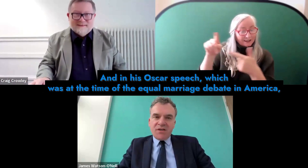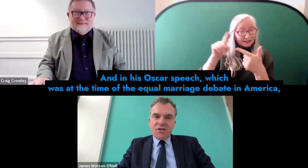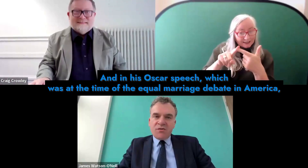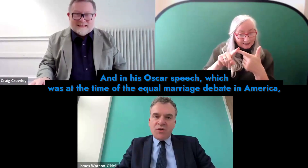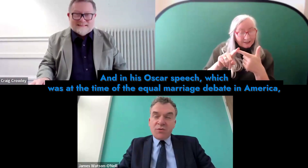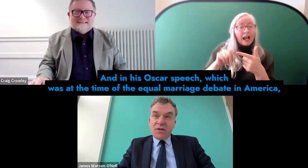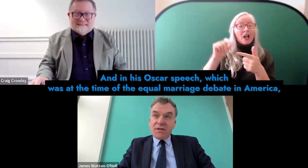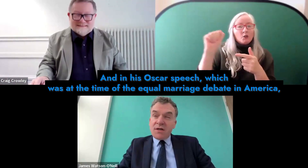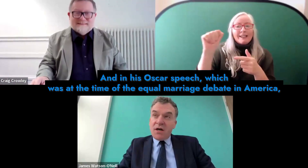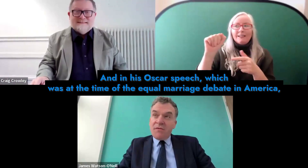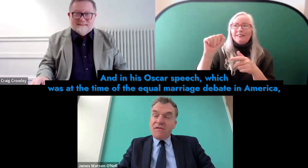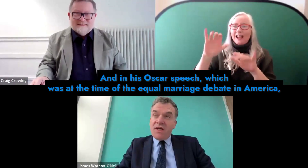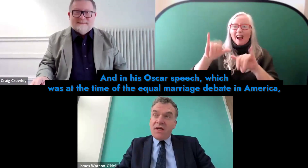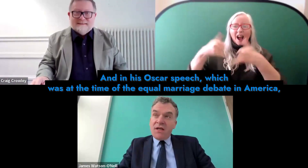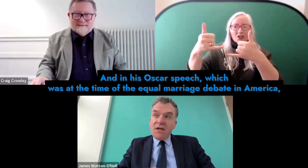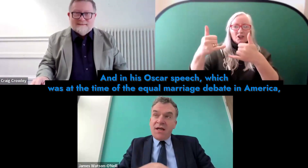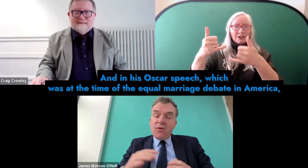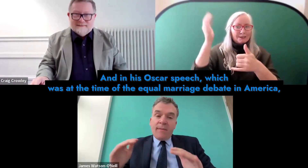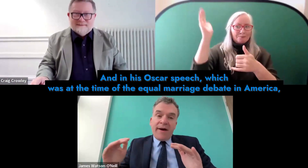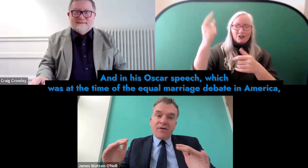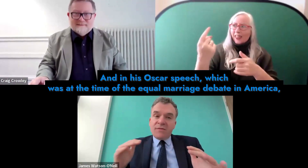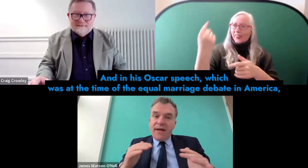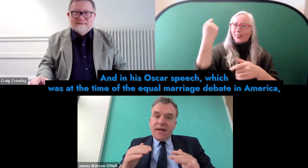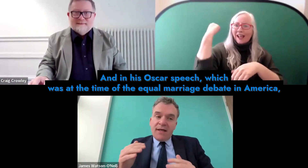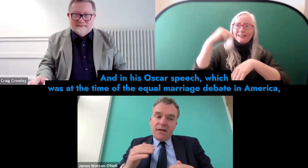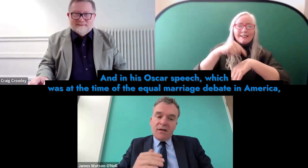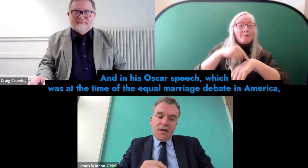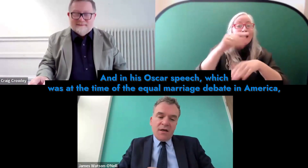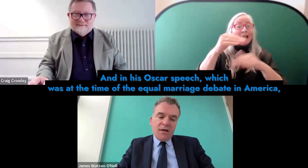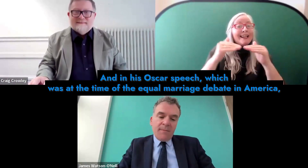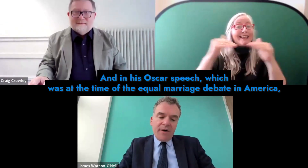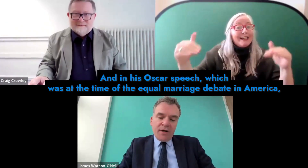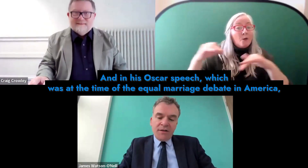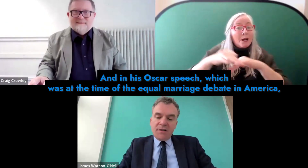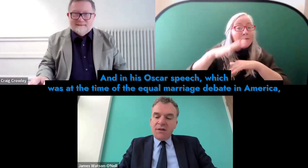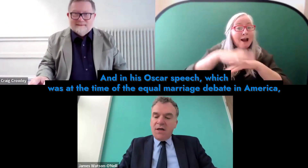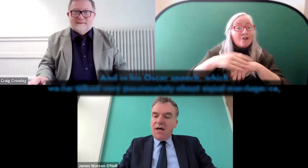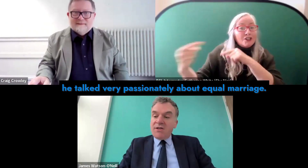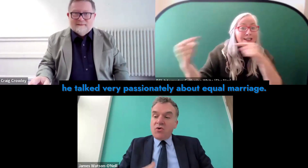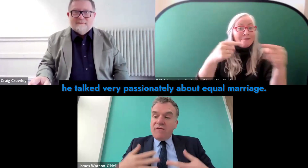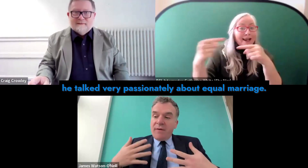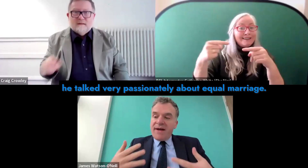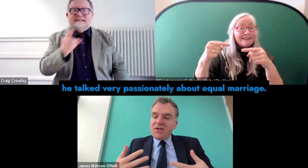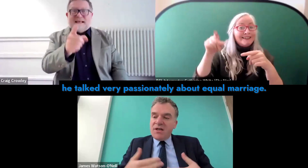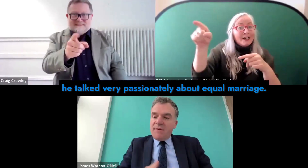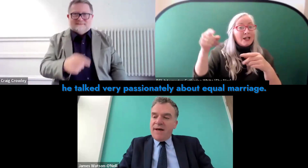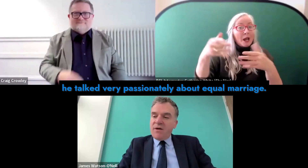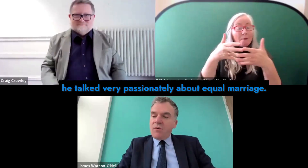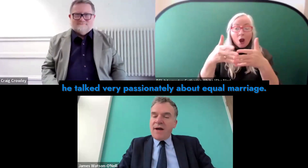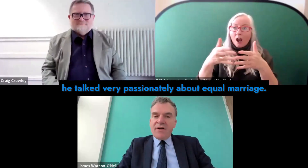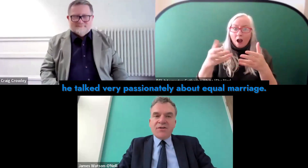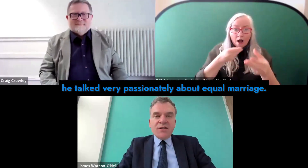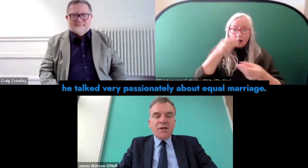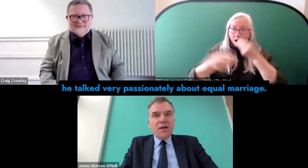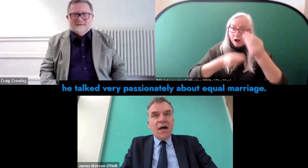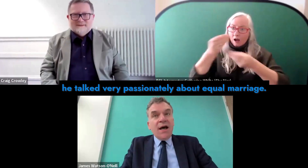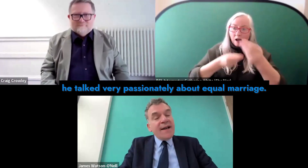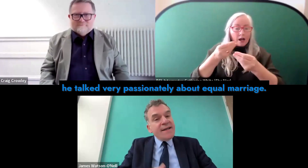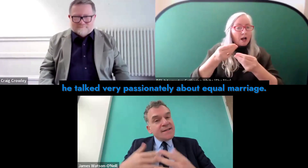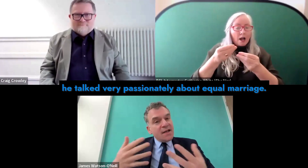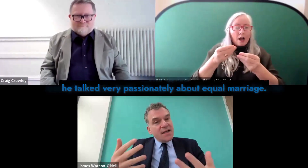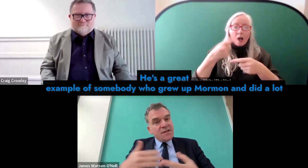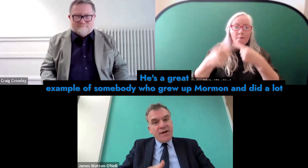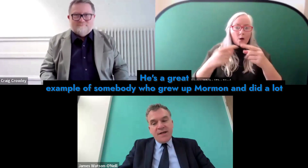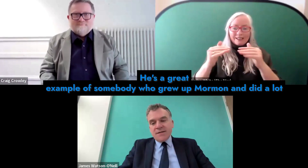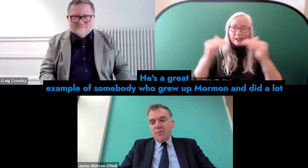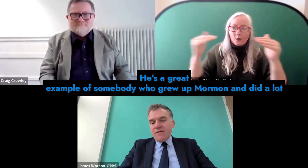Oscar speech, which was at the time of the equal marriage debate in America, he talked very passionately about equal marriage.